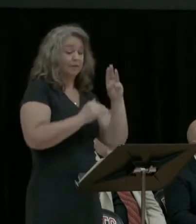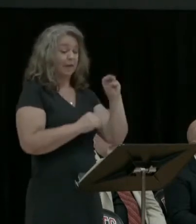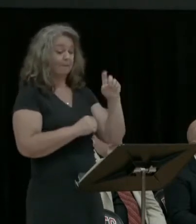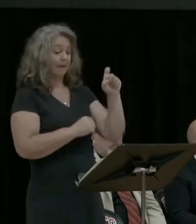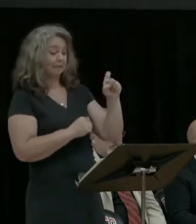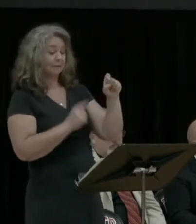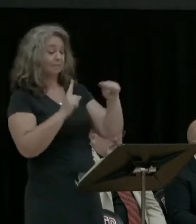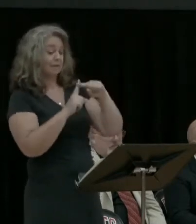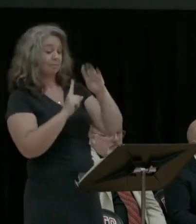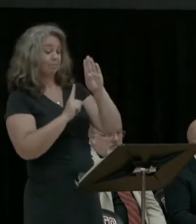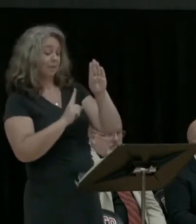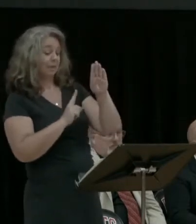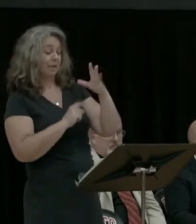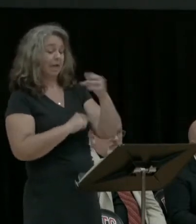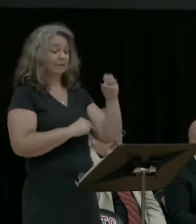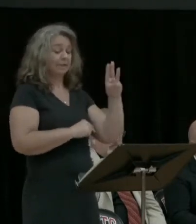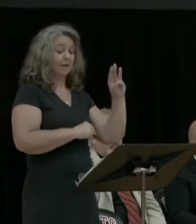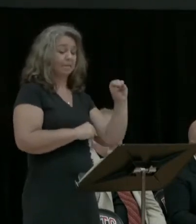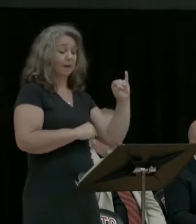of the cell.